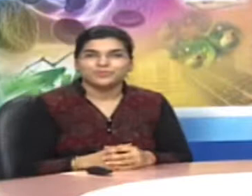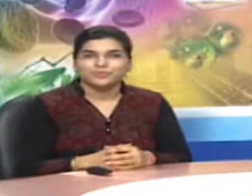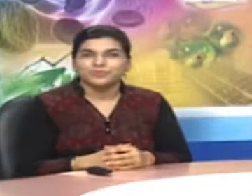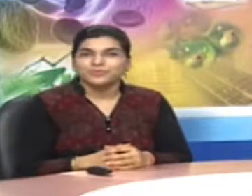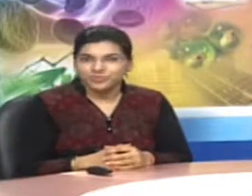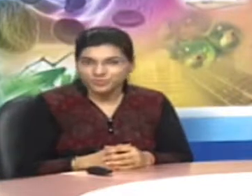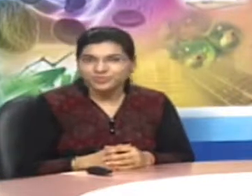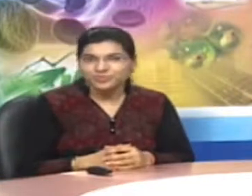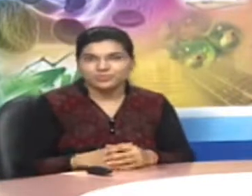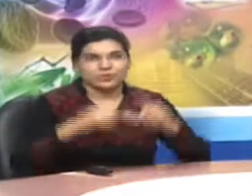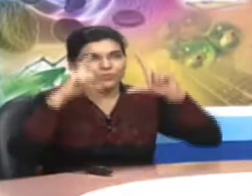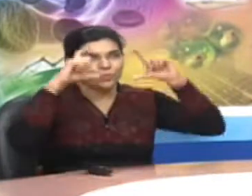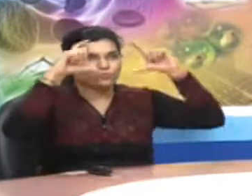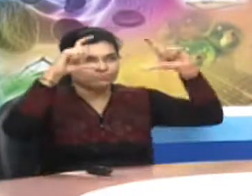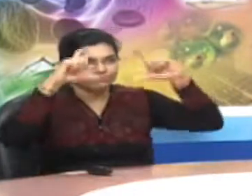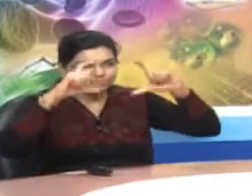as you see in the picture.